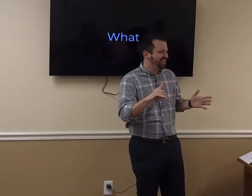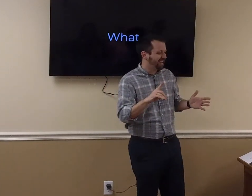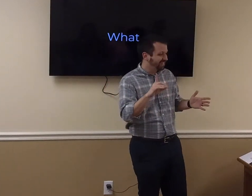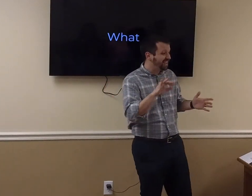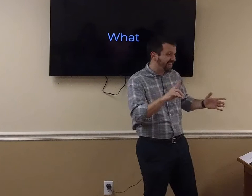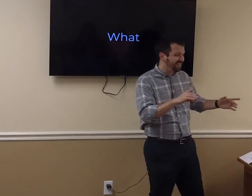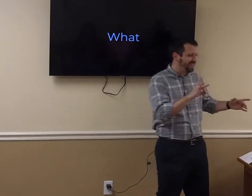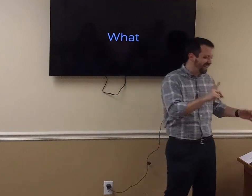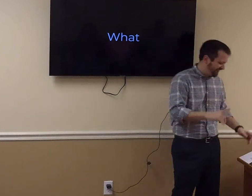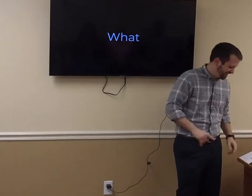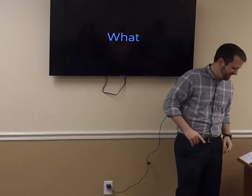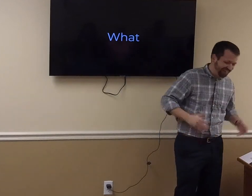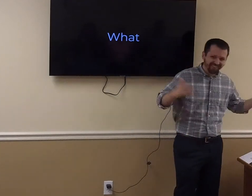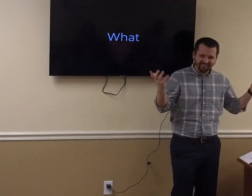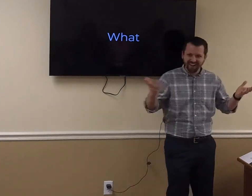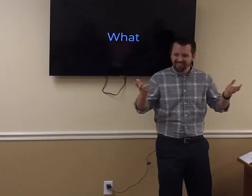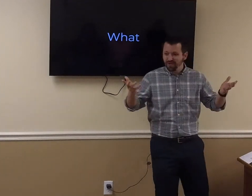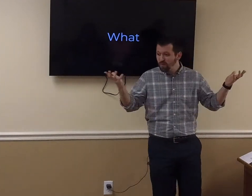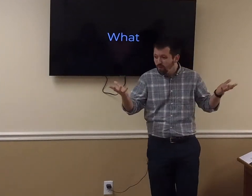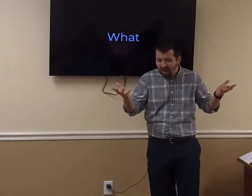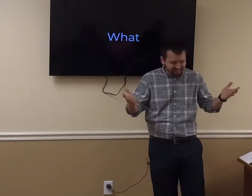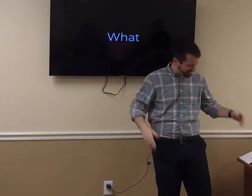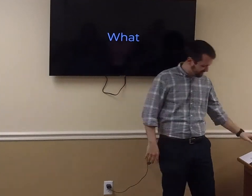did. I learned. What?